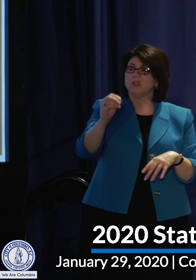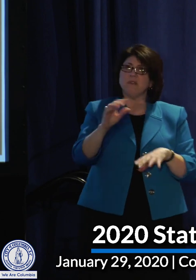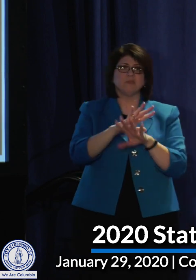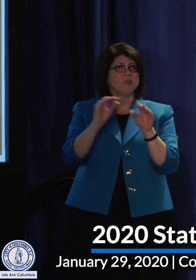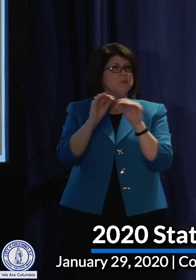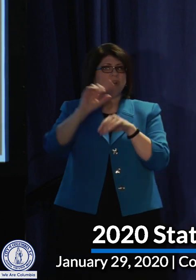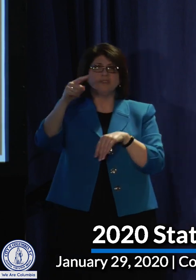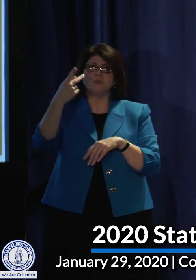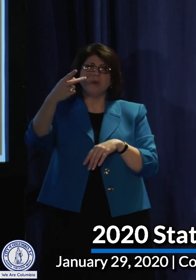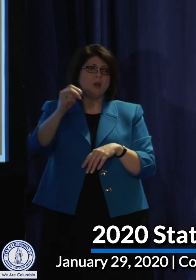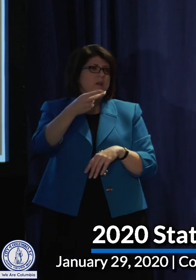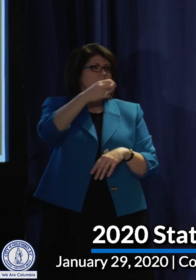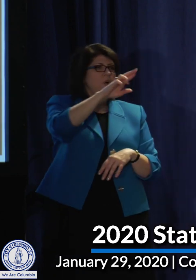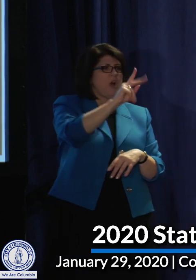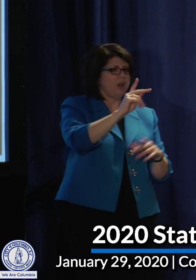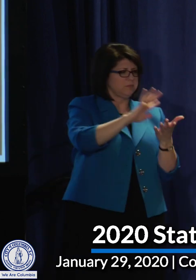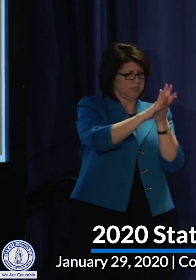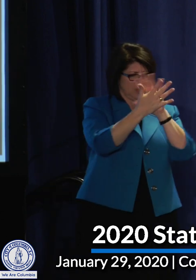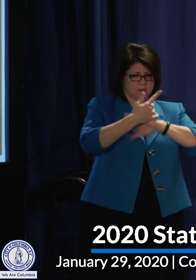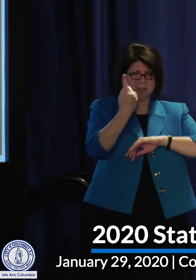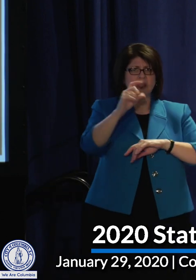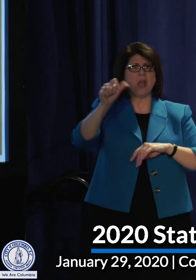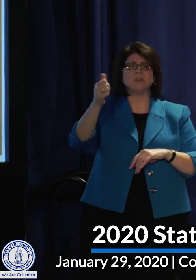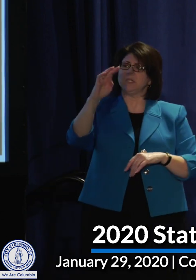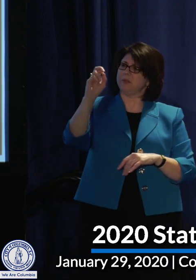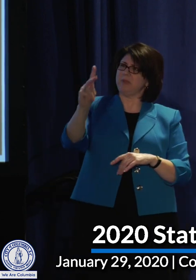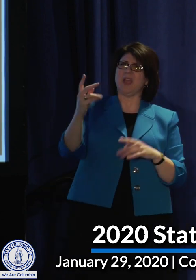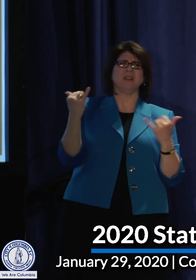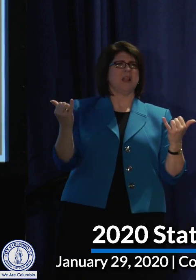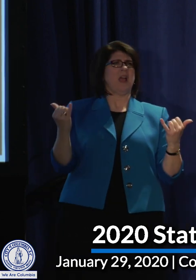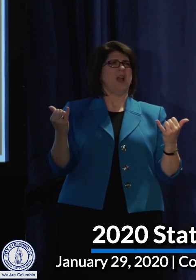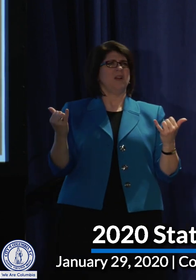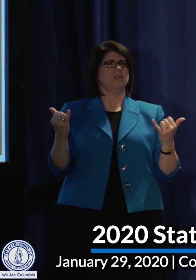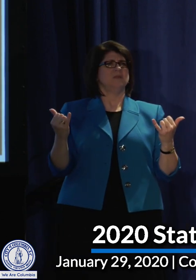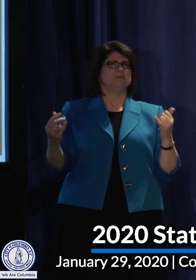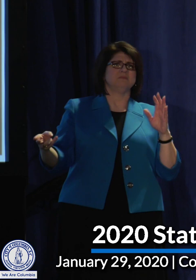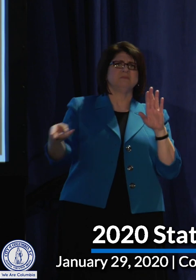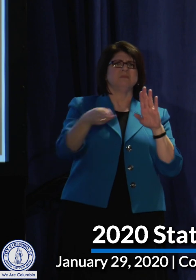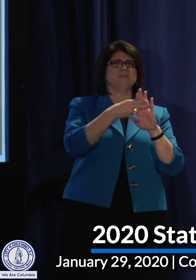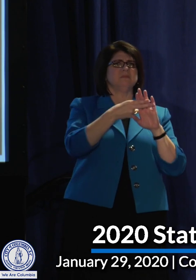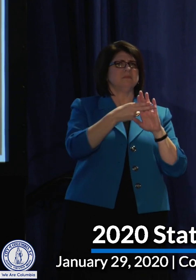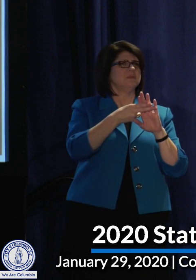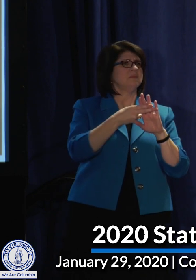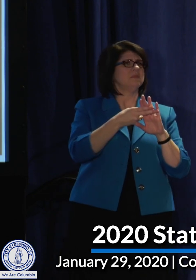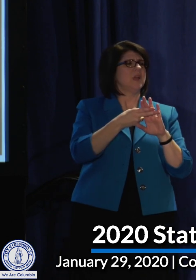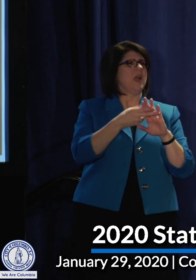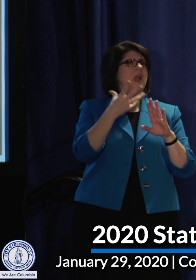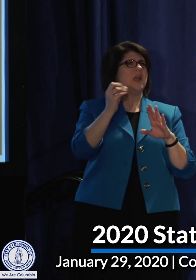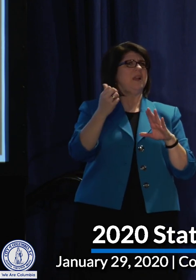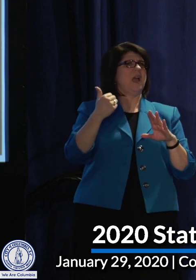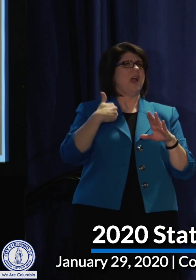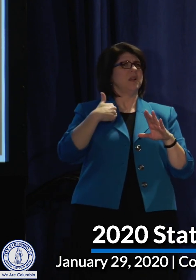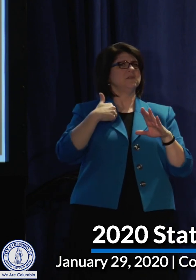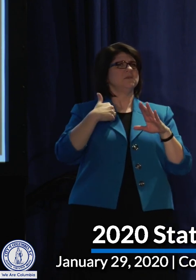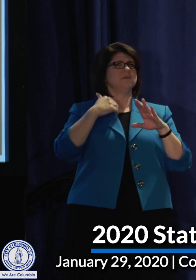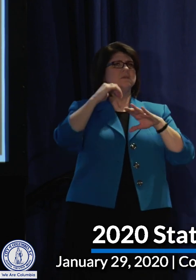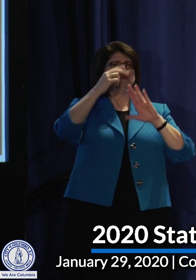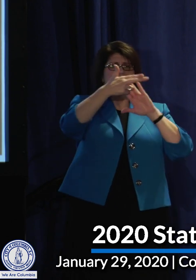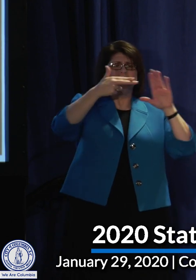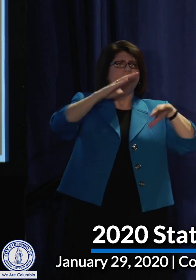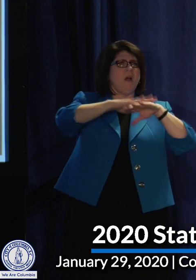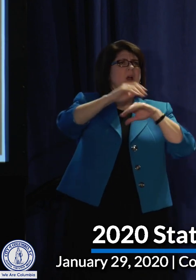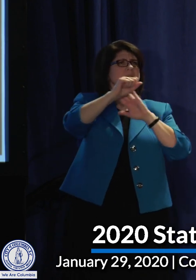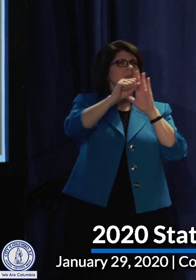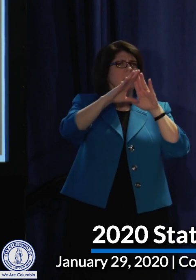post office, the park was something else, and a bank has slapped its logo over the shoulder of the state house. A